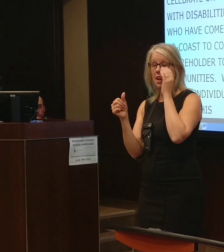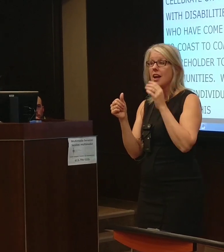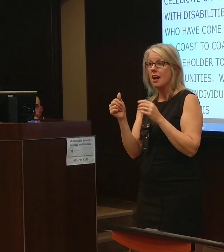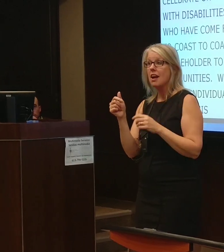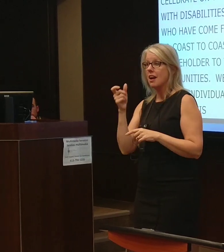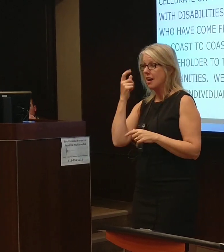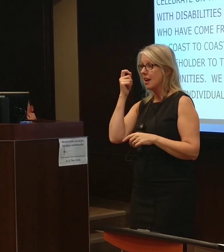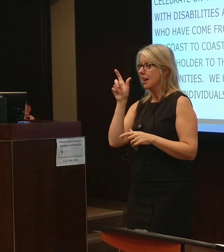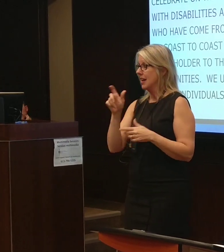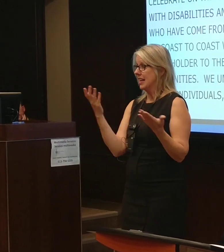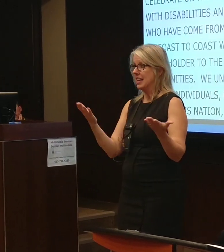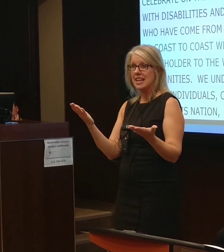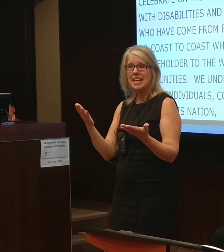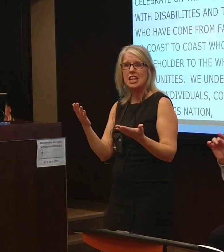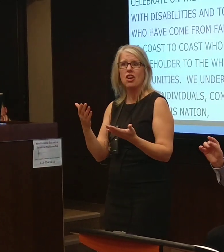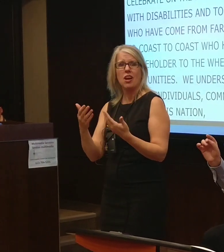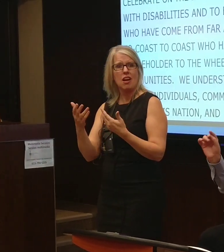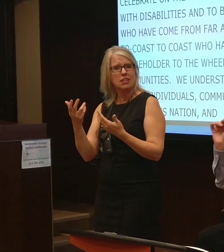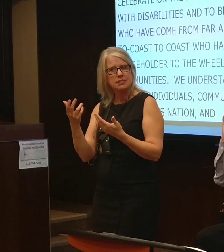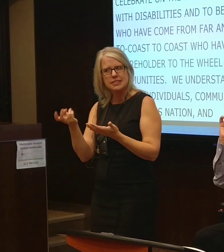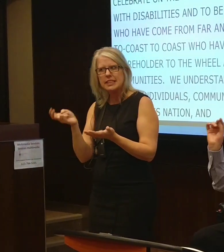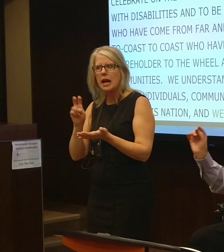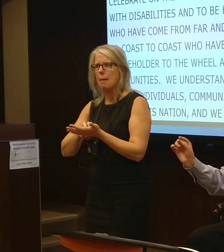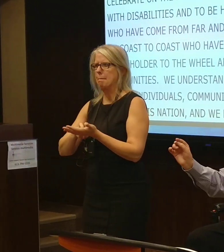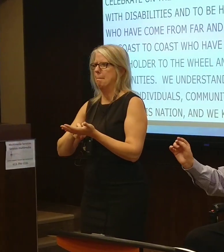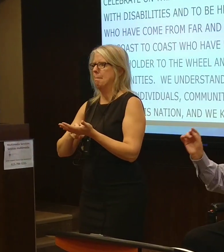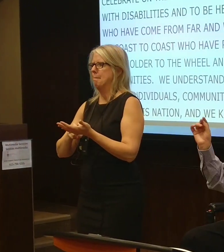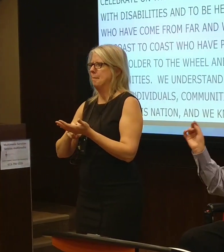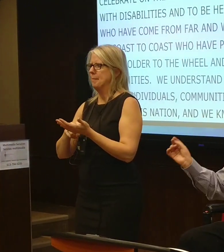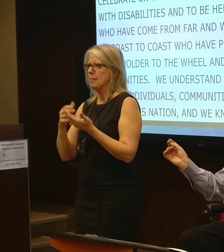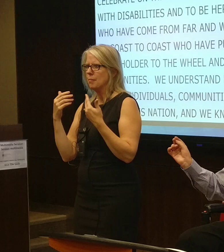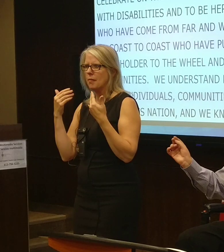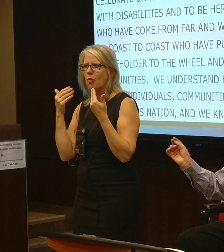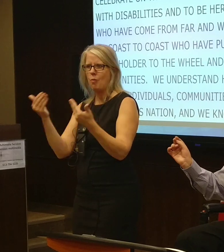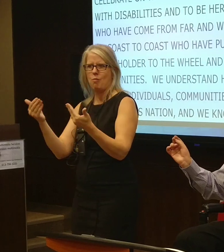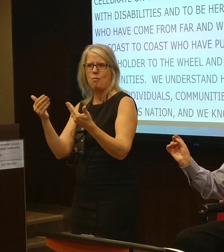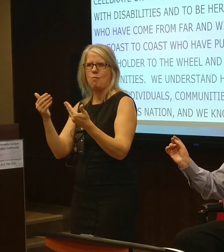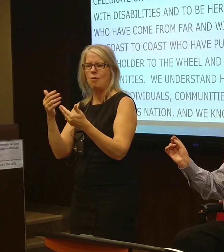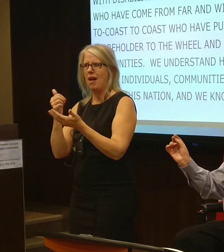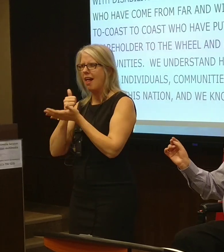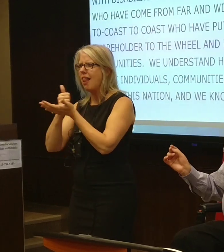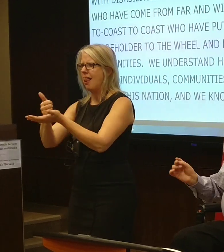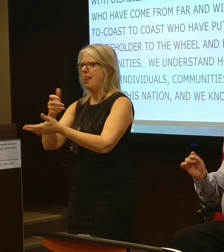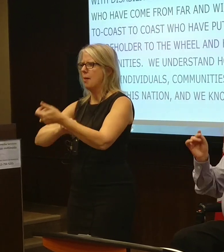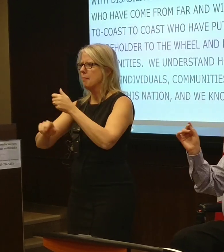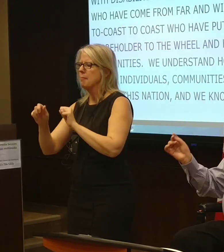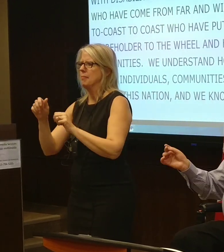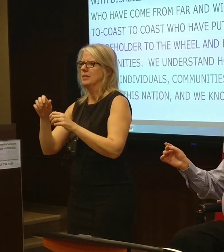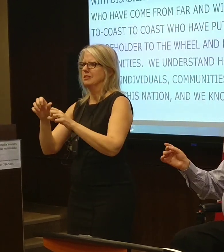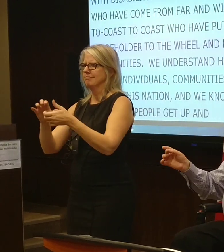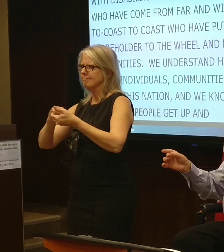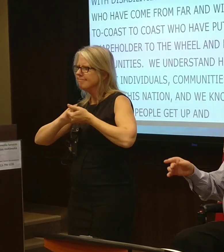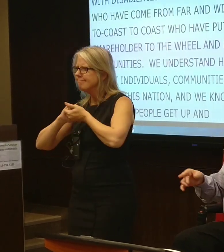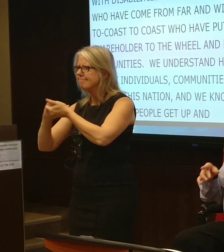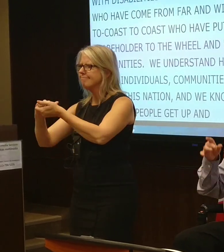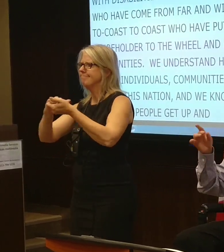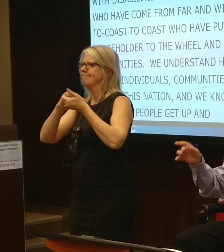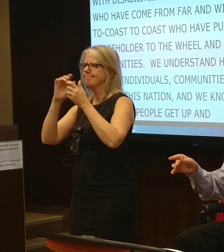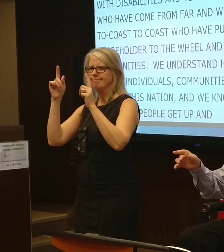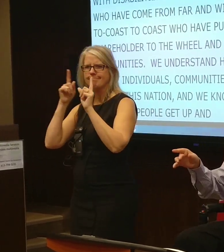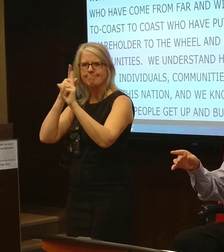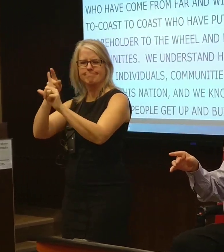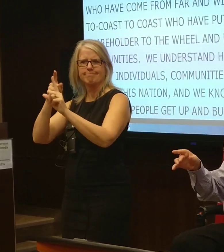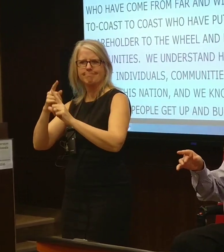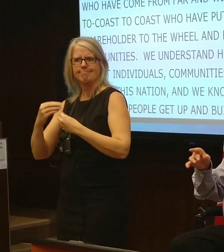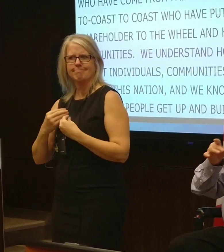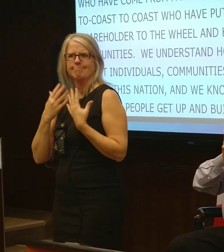in this room get up, go help, build that sense of camaraderie, that sense of purpose,